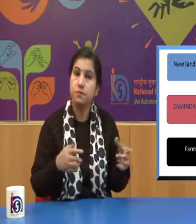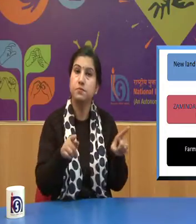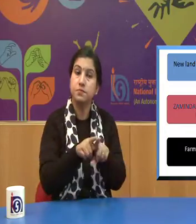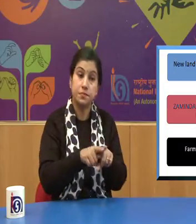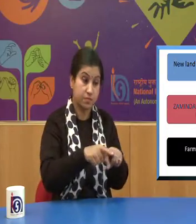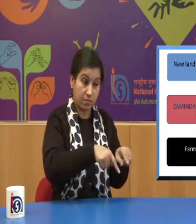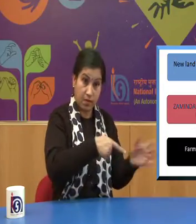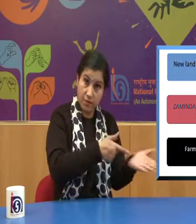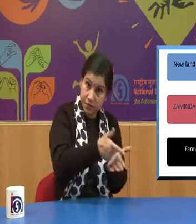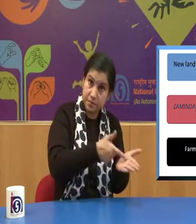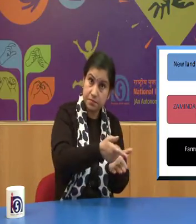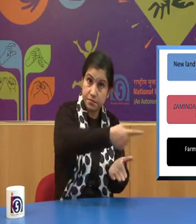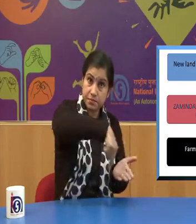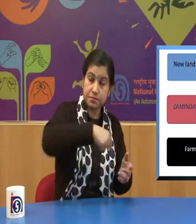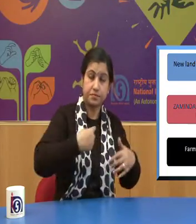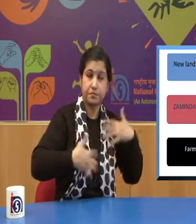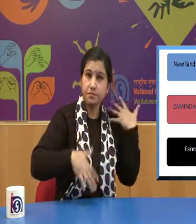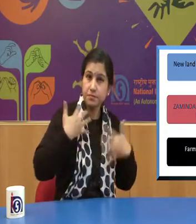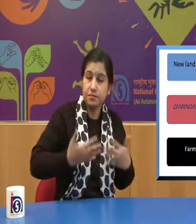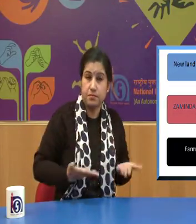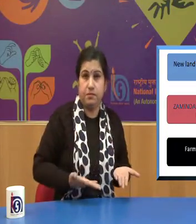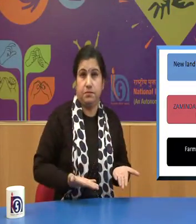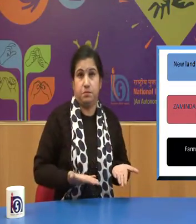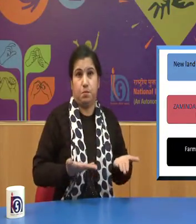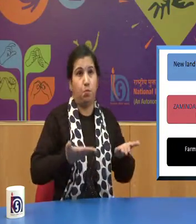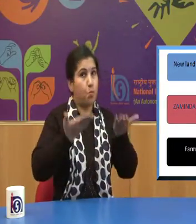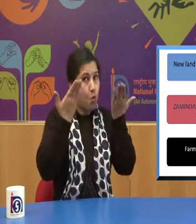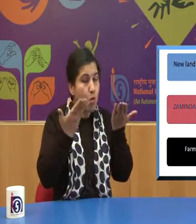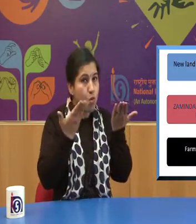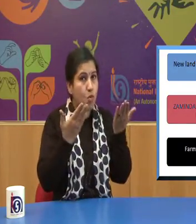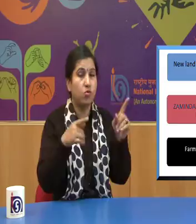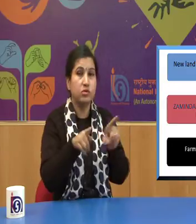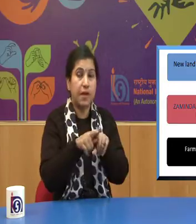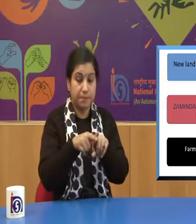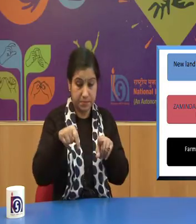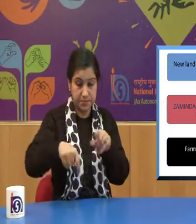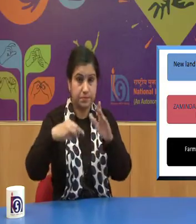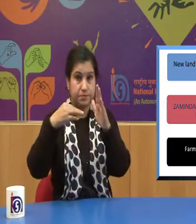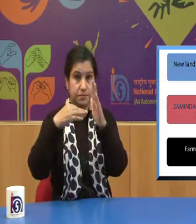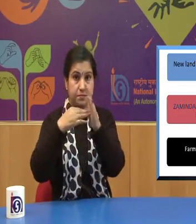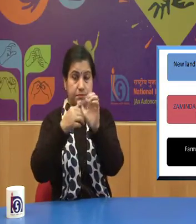The poor farmers were exploited by the moneylenders and zamindars.